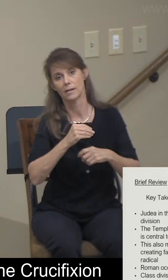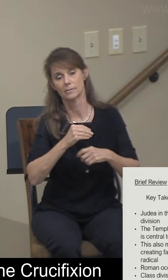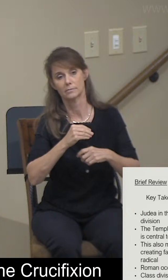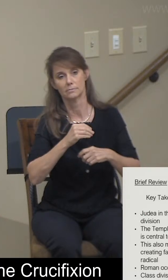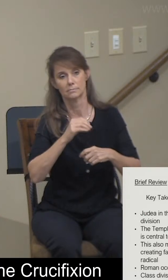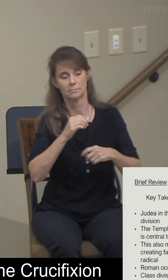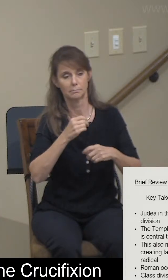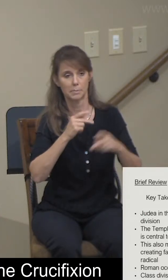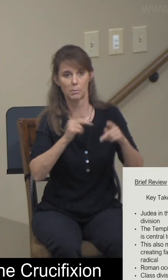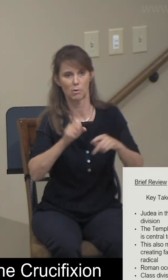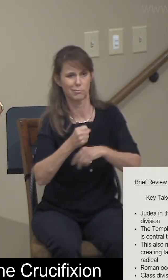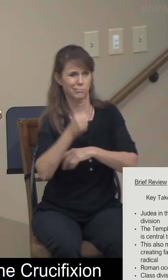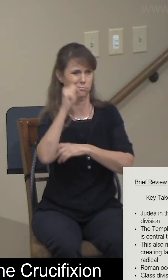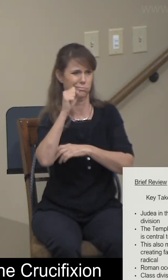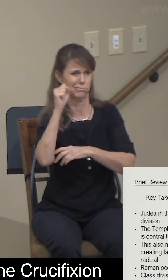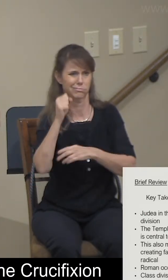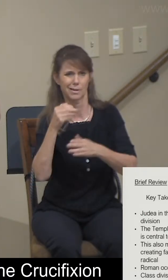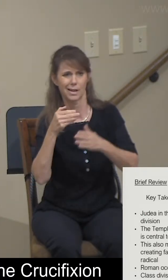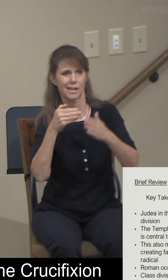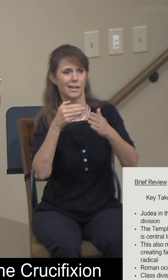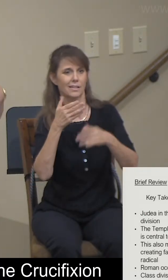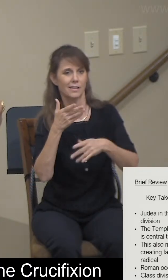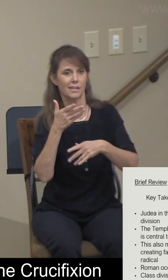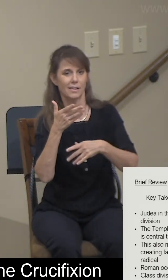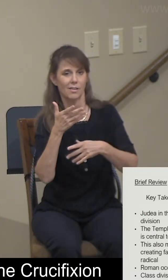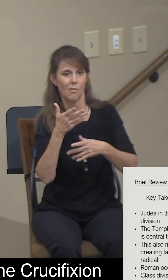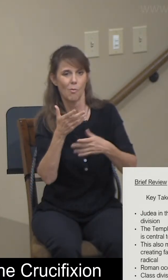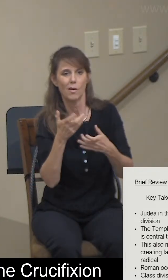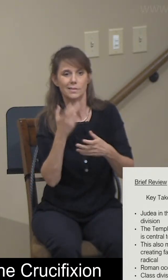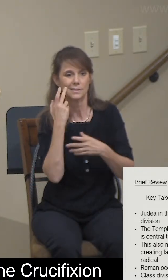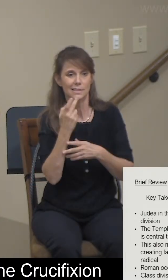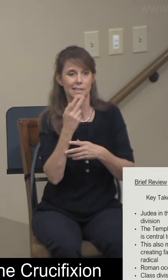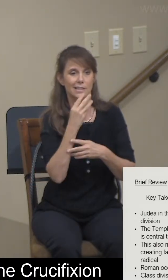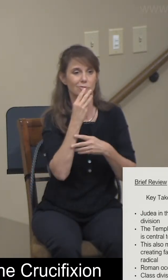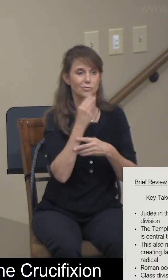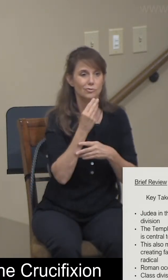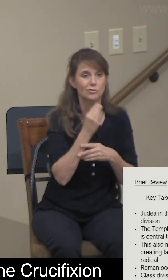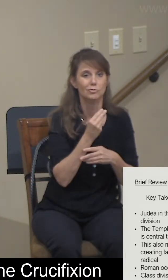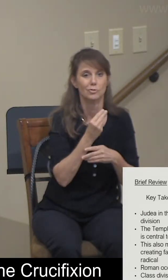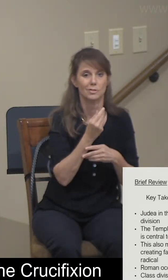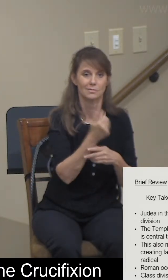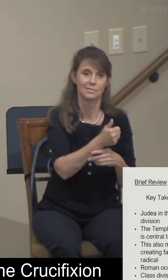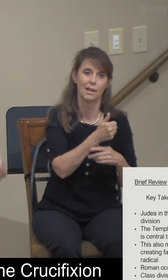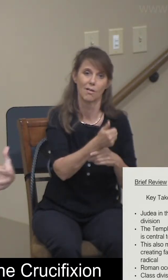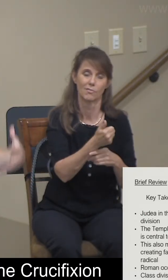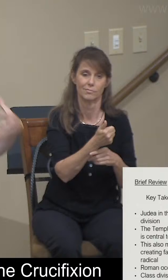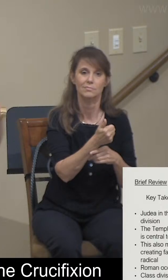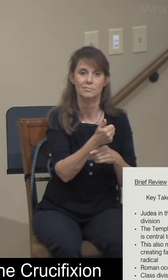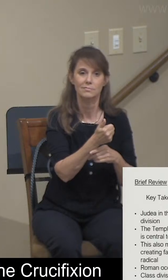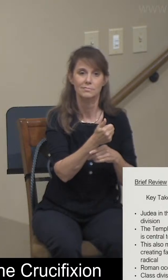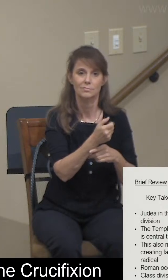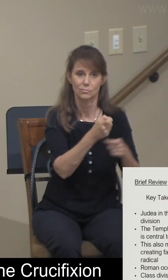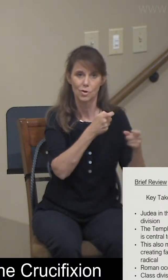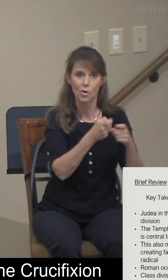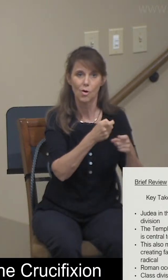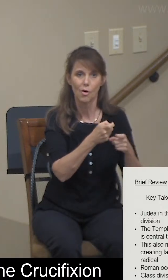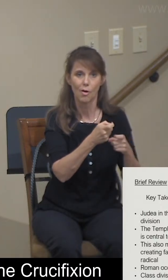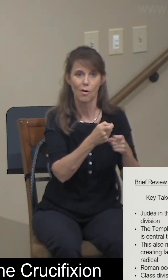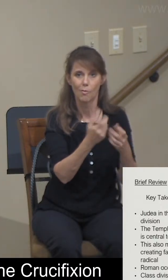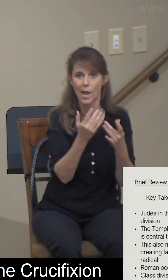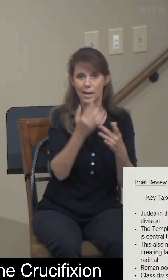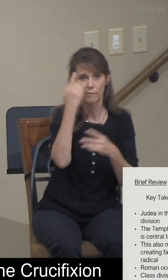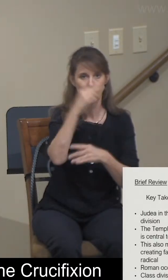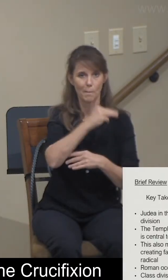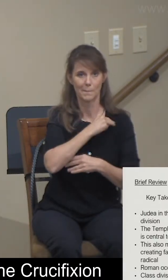see Jewish self-rule, people who want to see the Messiah to come. All of these things kind of come to a head inside of the